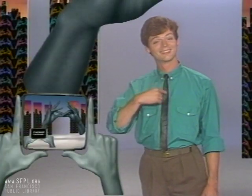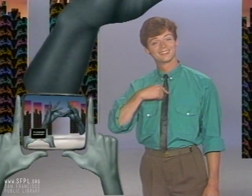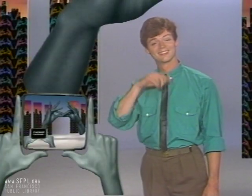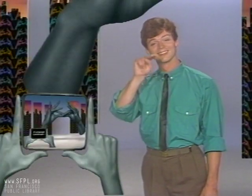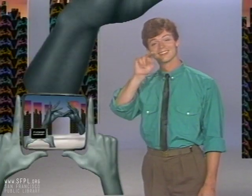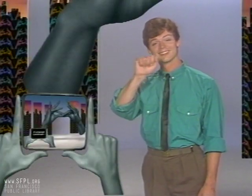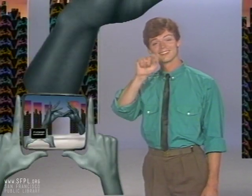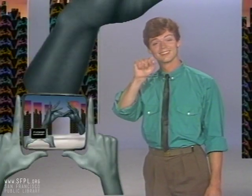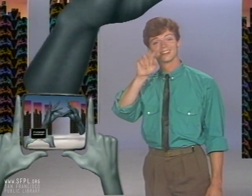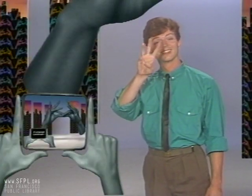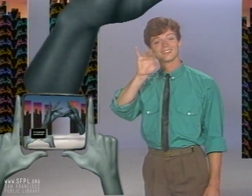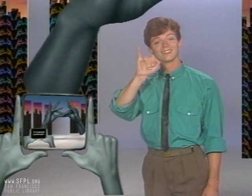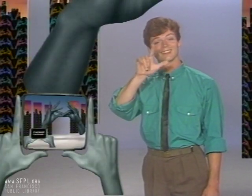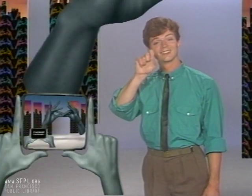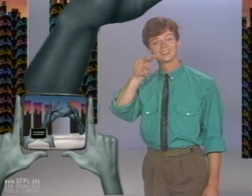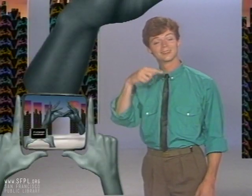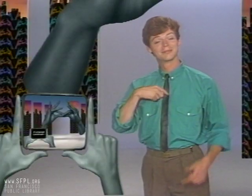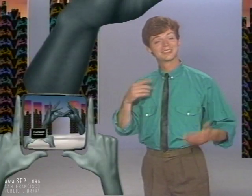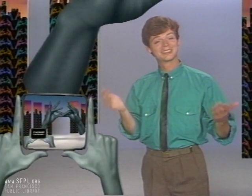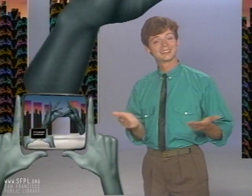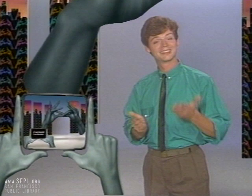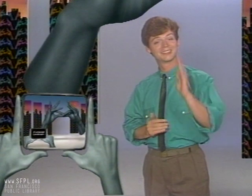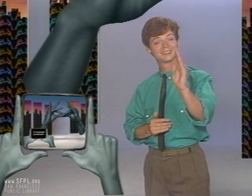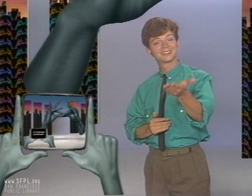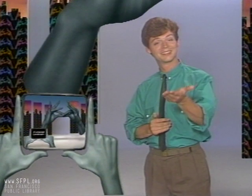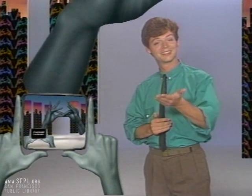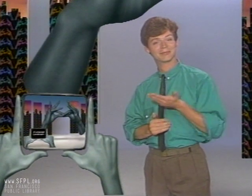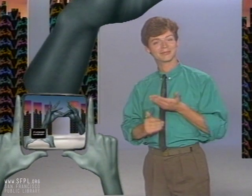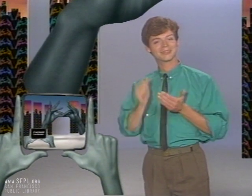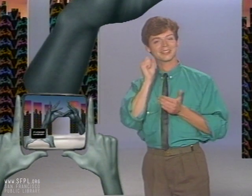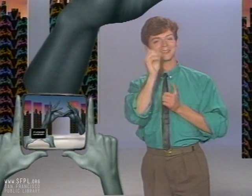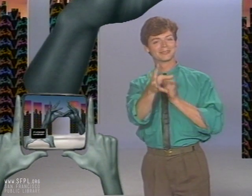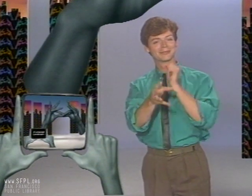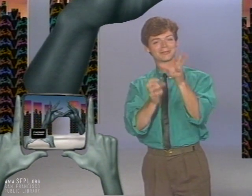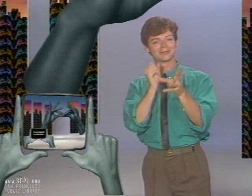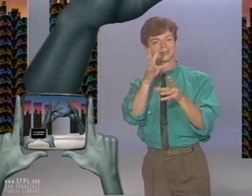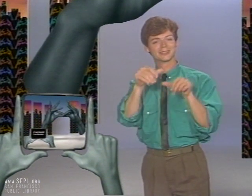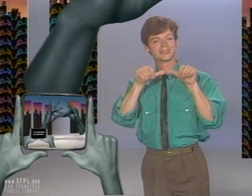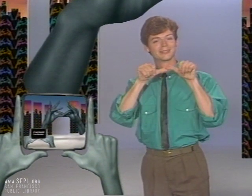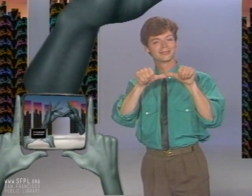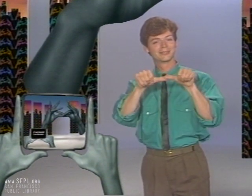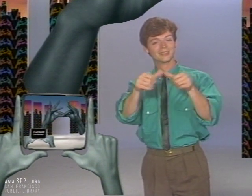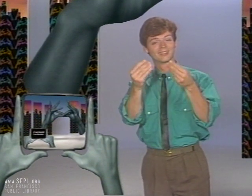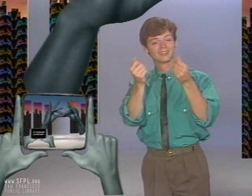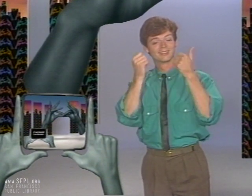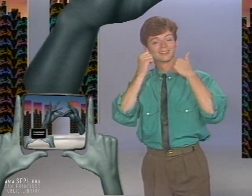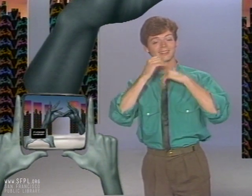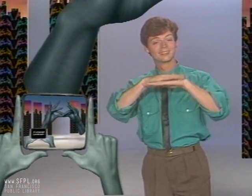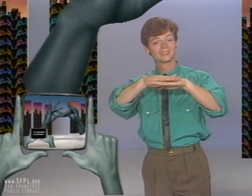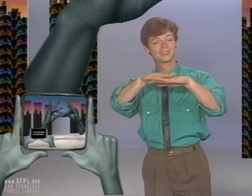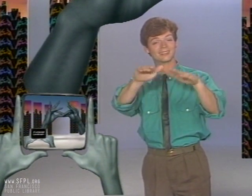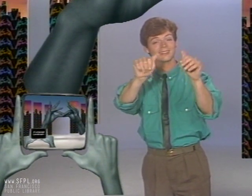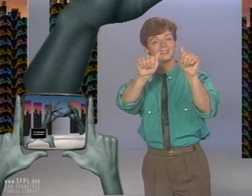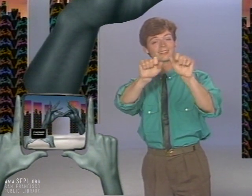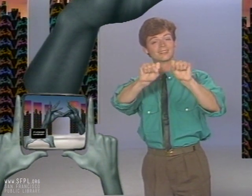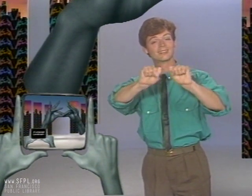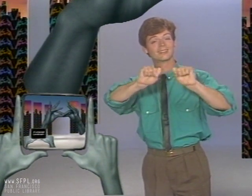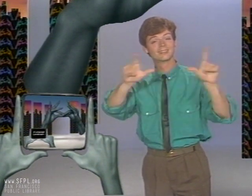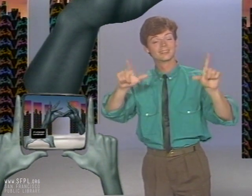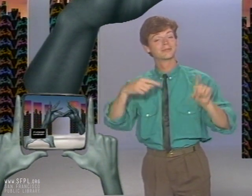Hi, I'm Nat Wilson. Welcome to A Language Landscape. I'll introduce you to five deaf performing artists who, through their use of American